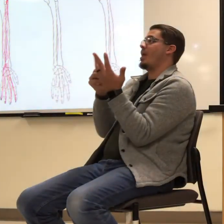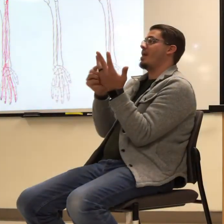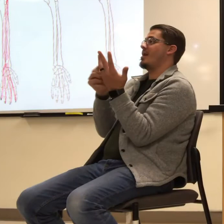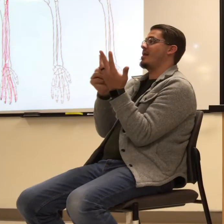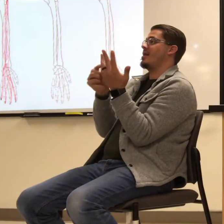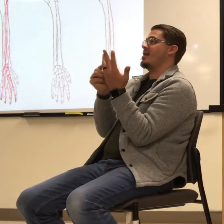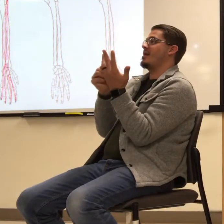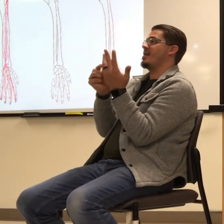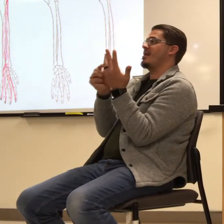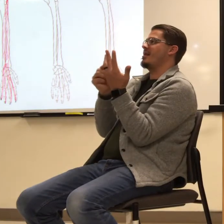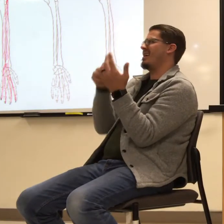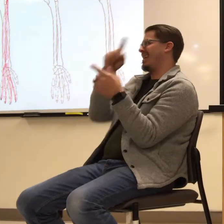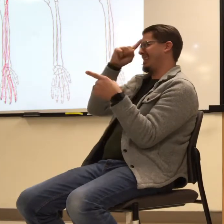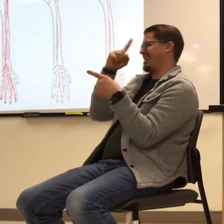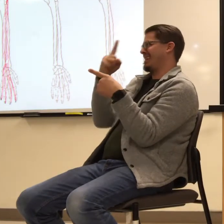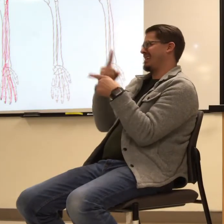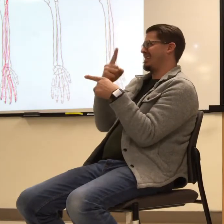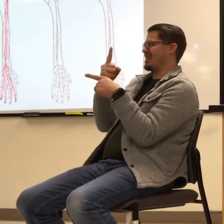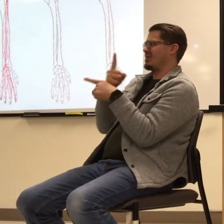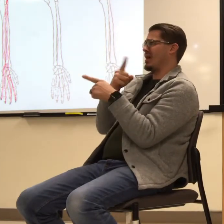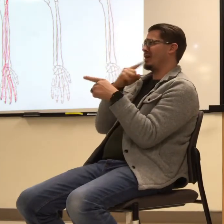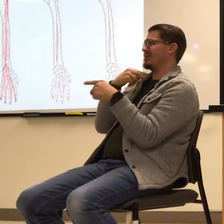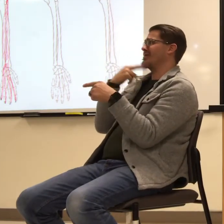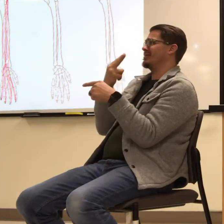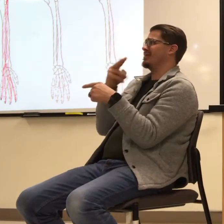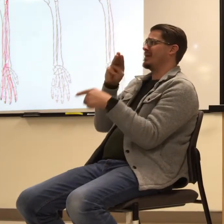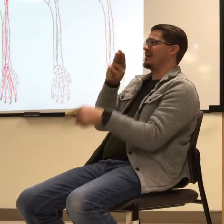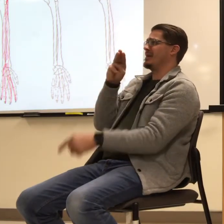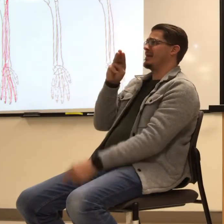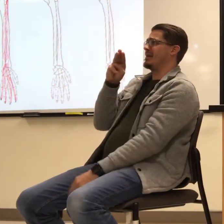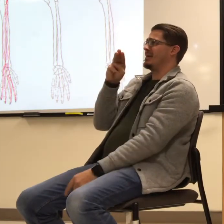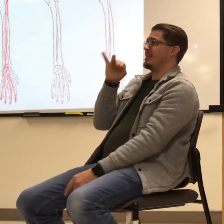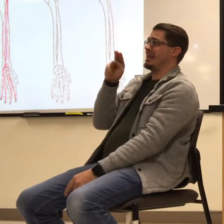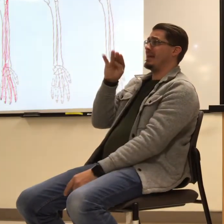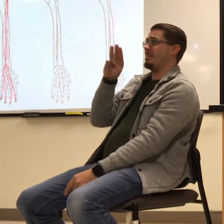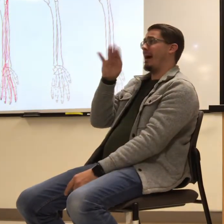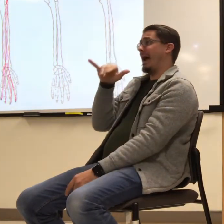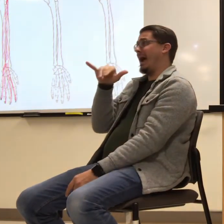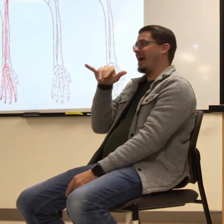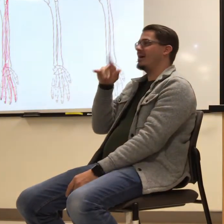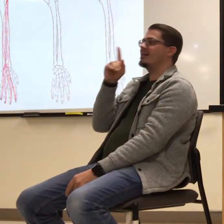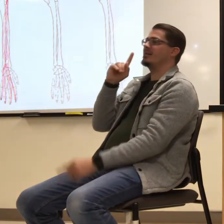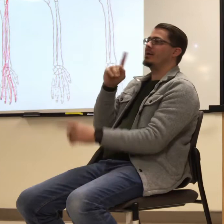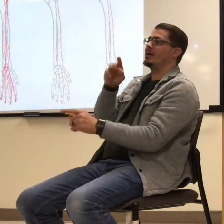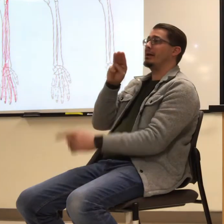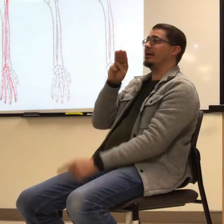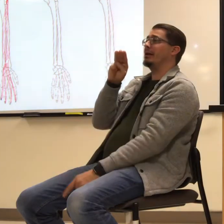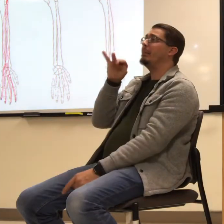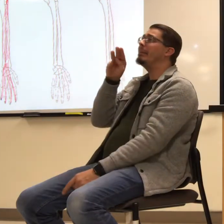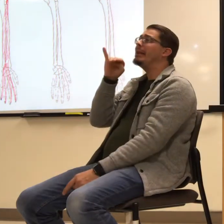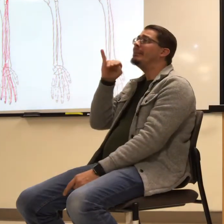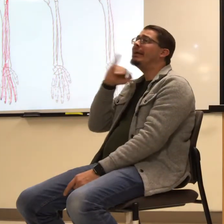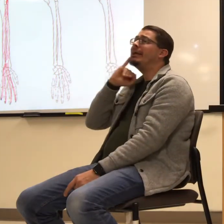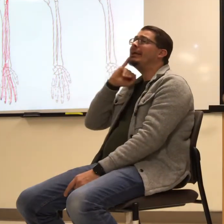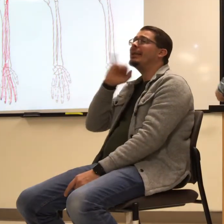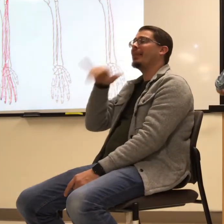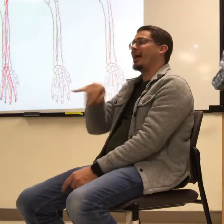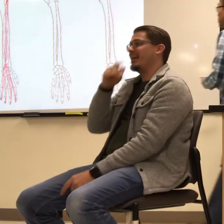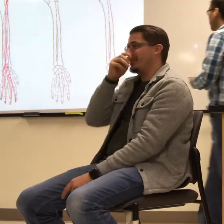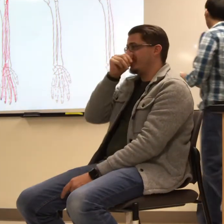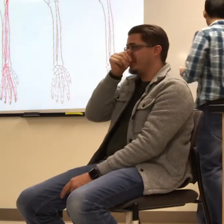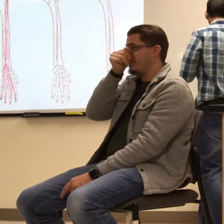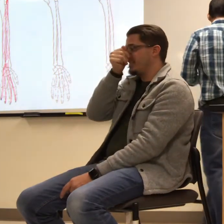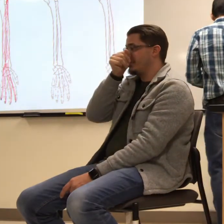I think the correct pronunciation is minimi, but I always say mini-me. It's more fun, I guess. But it has the